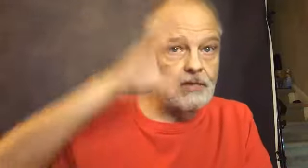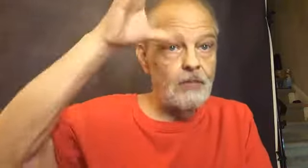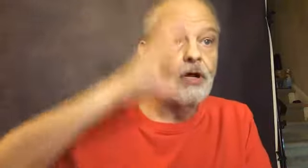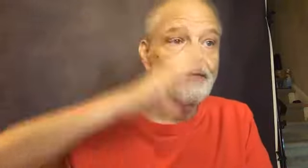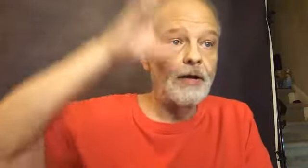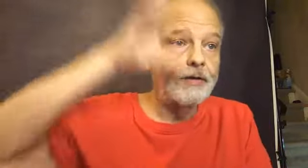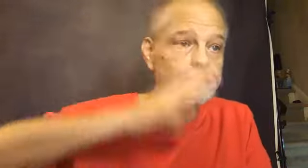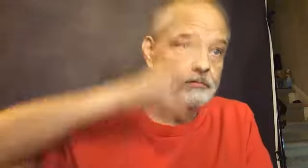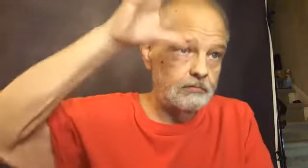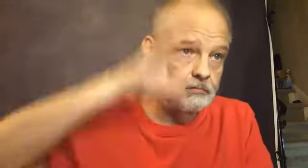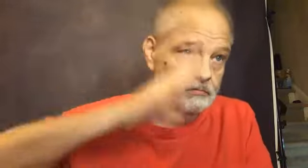mother, father,